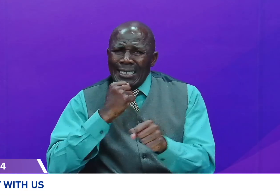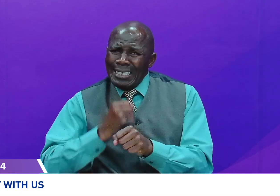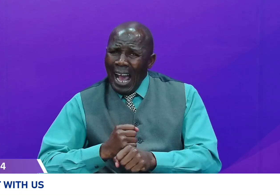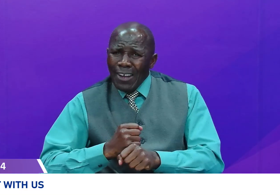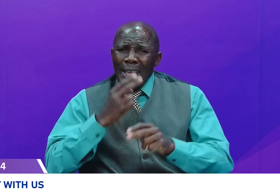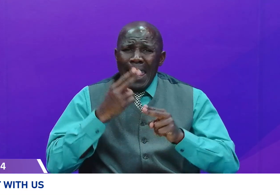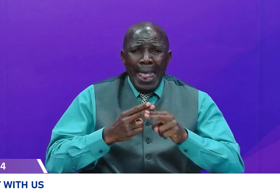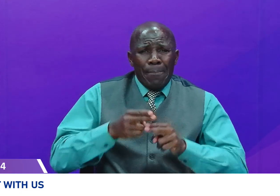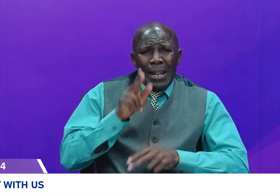follows a viral